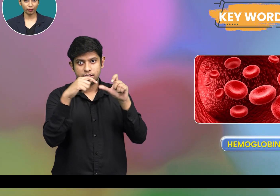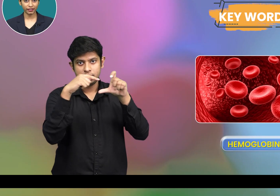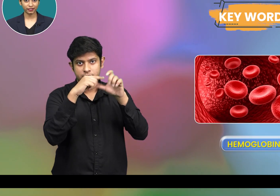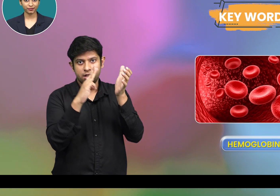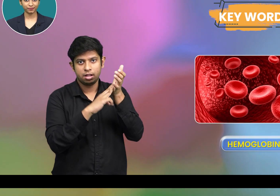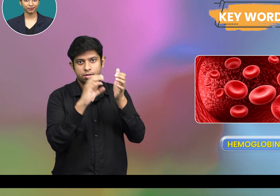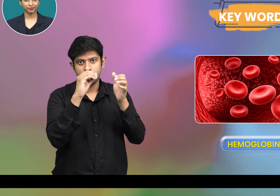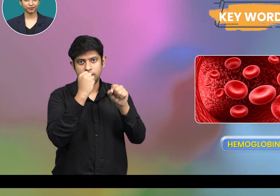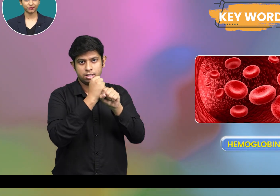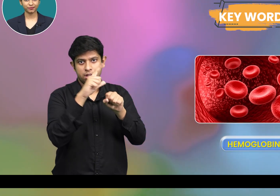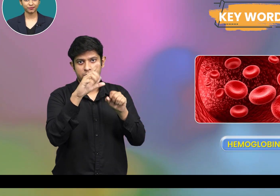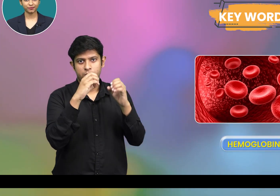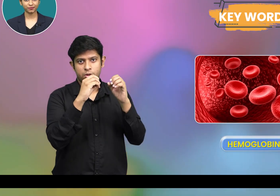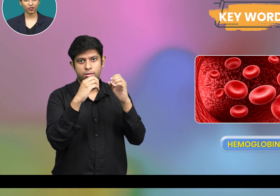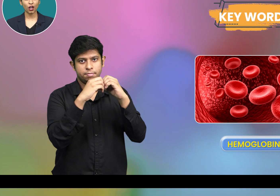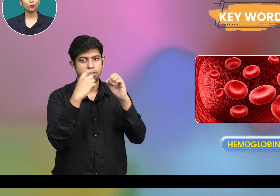Hemoglobin: